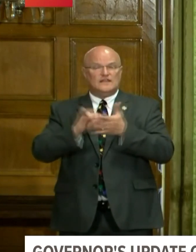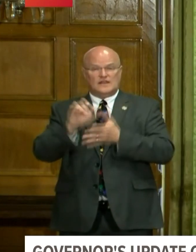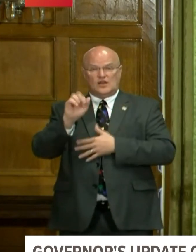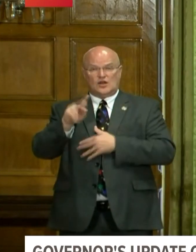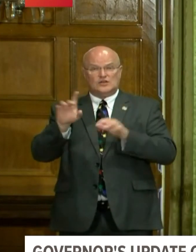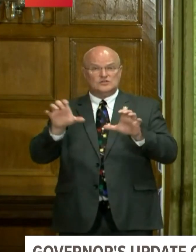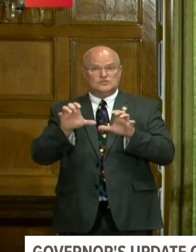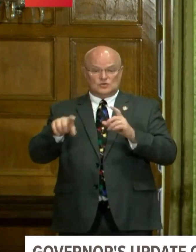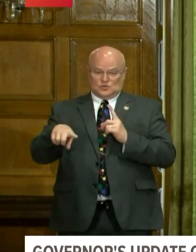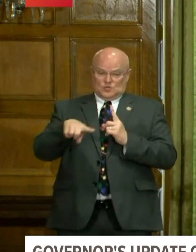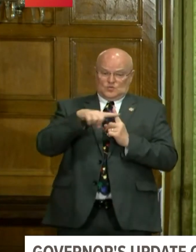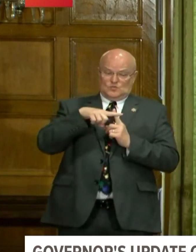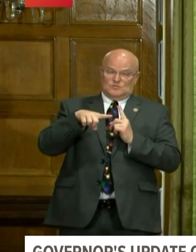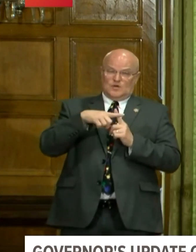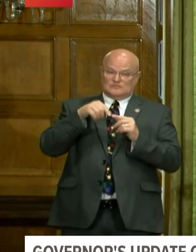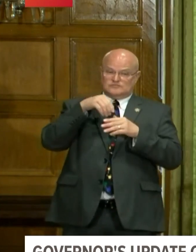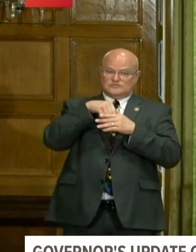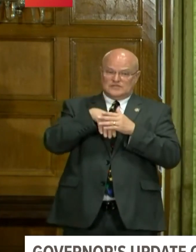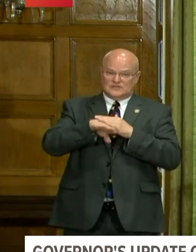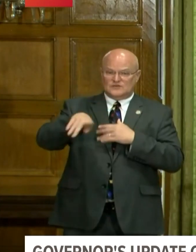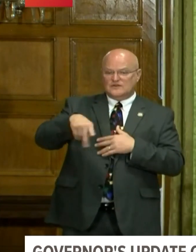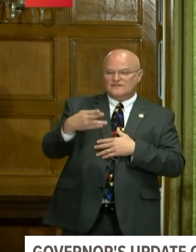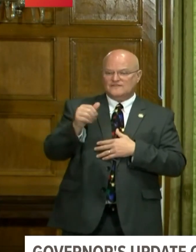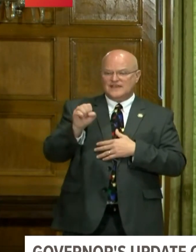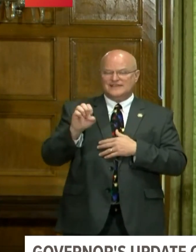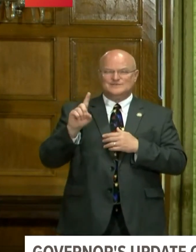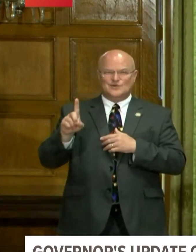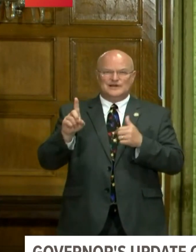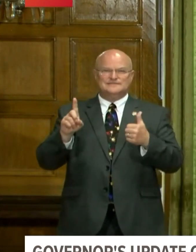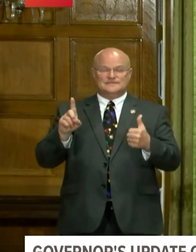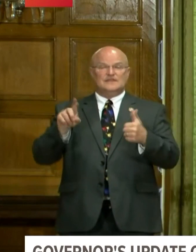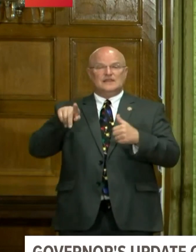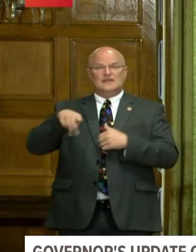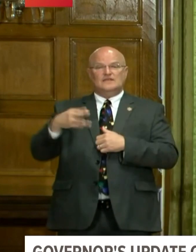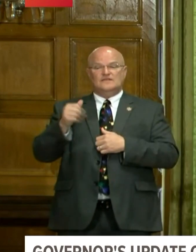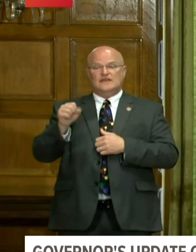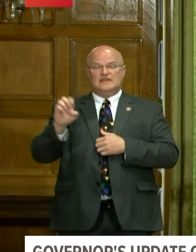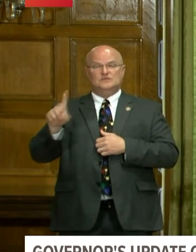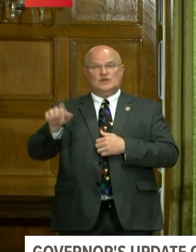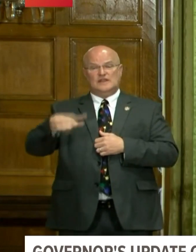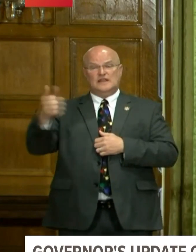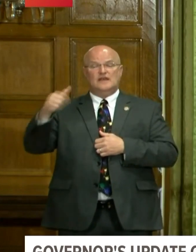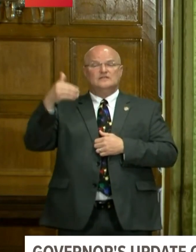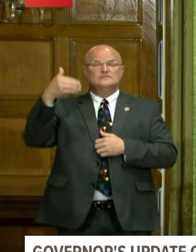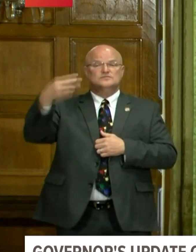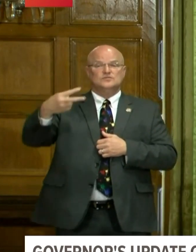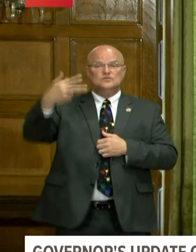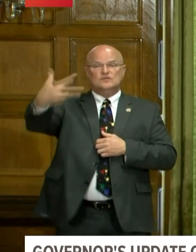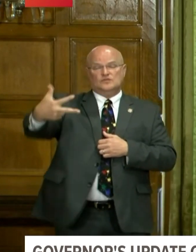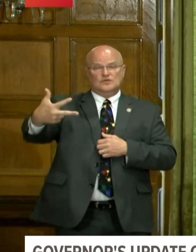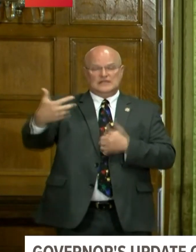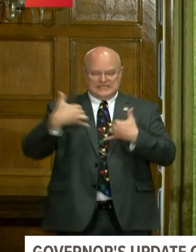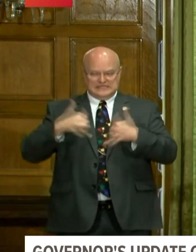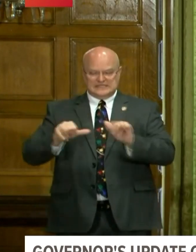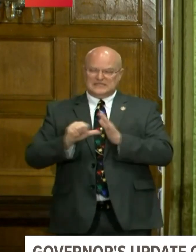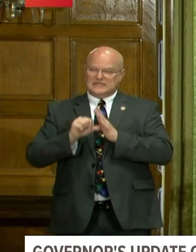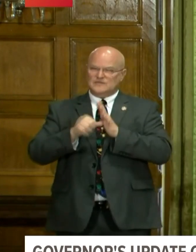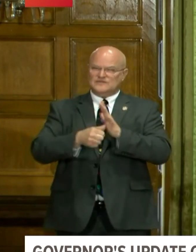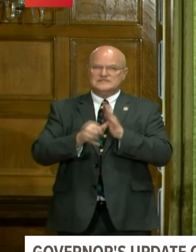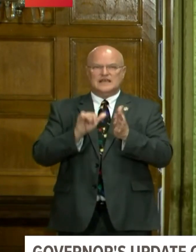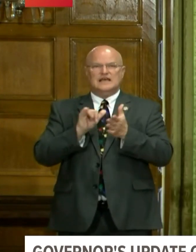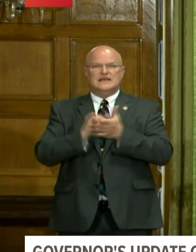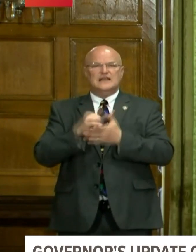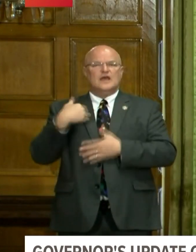is doing very well on to enter phase 1, phase 1 and the other phases still emphasize